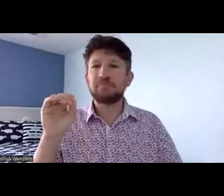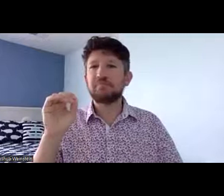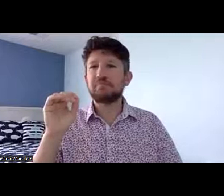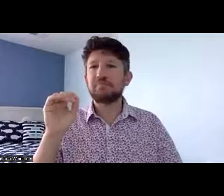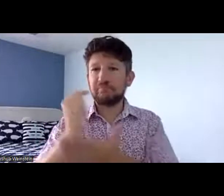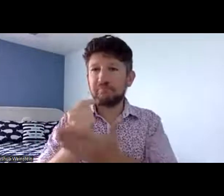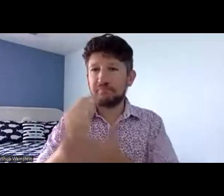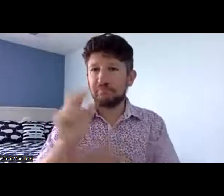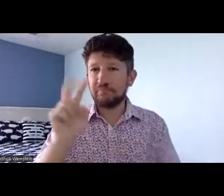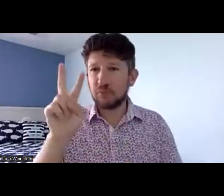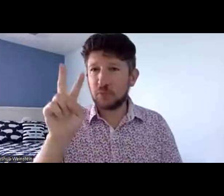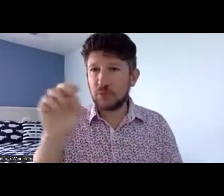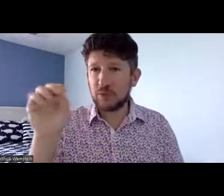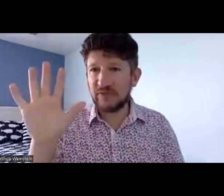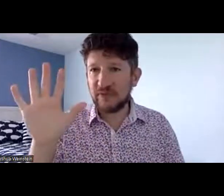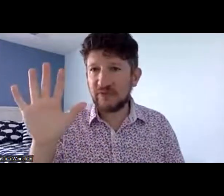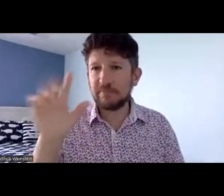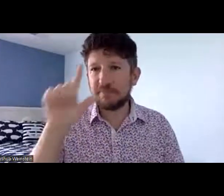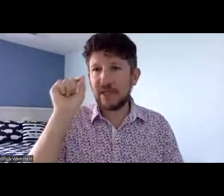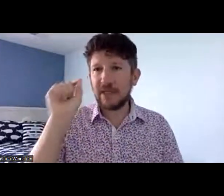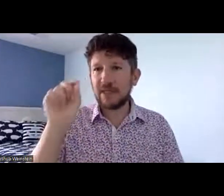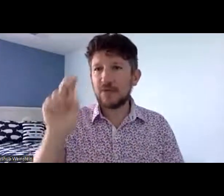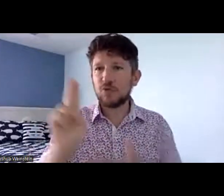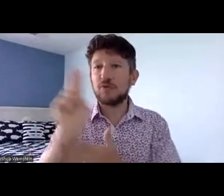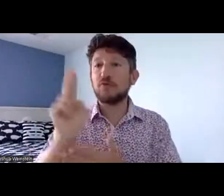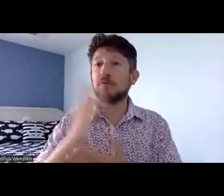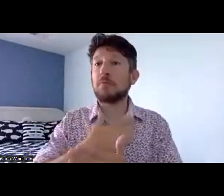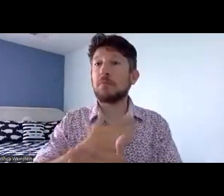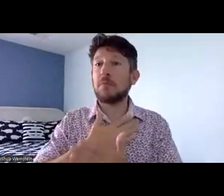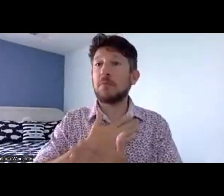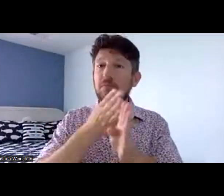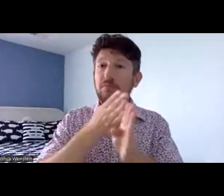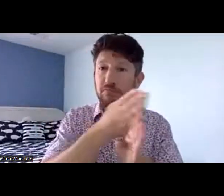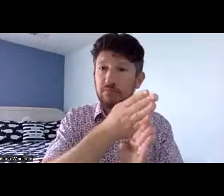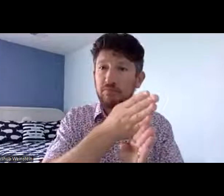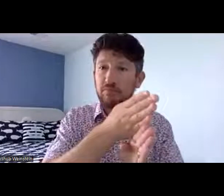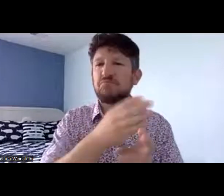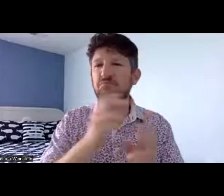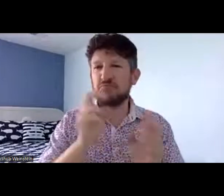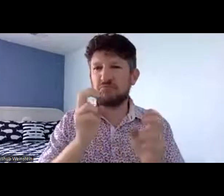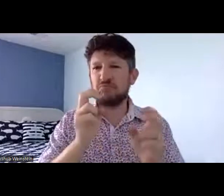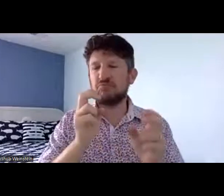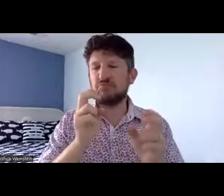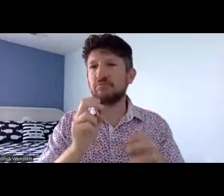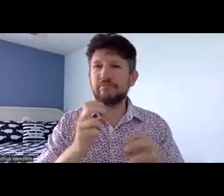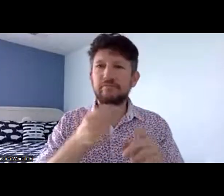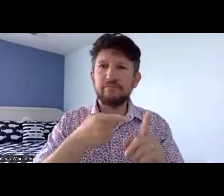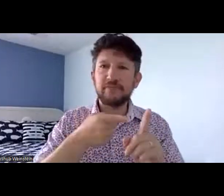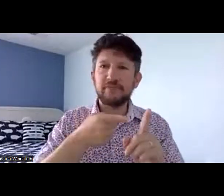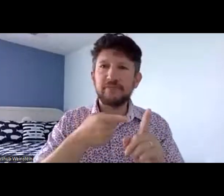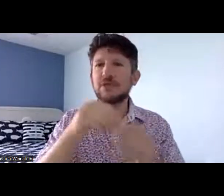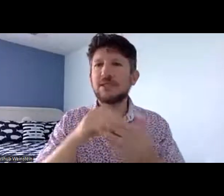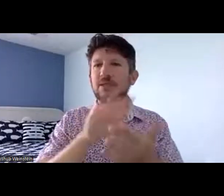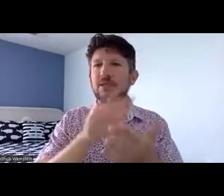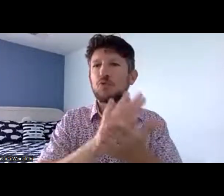So here's a little bit about me, my bio. In 2005, I graduated Gallaudet